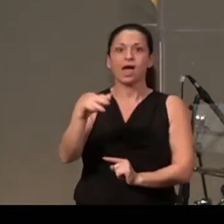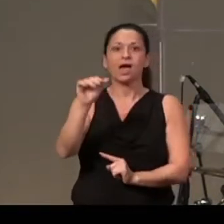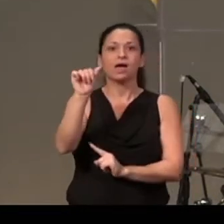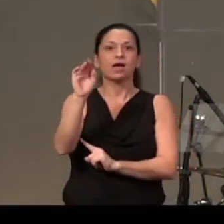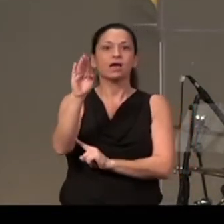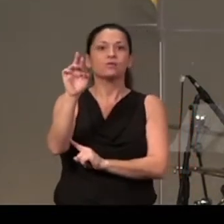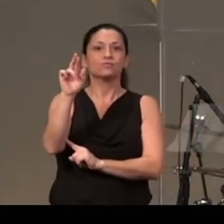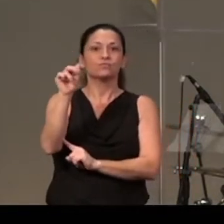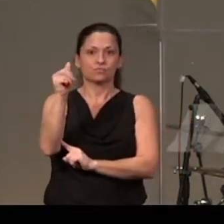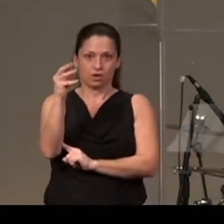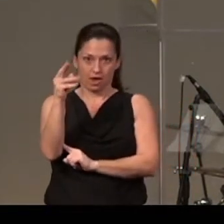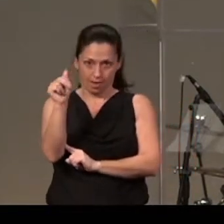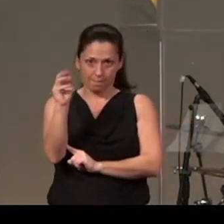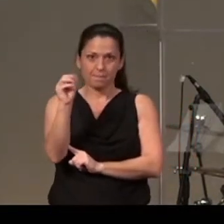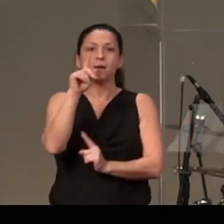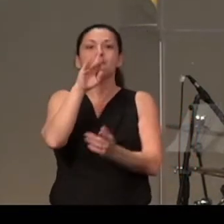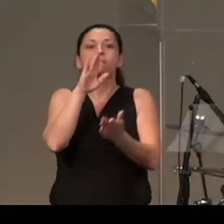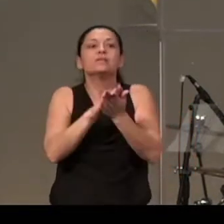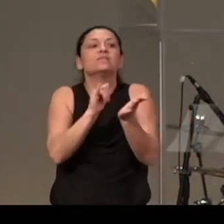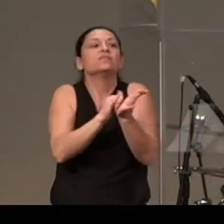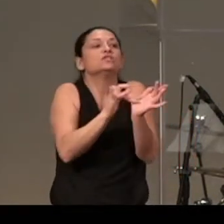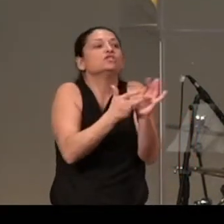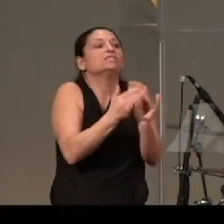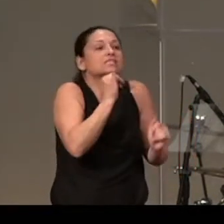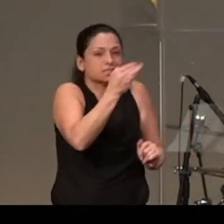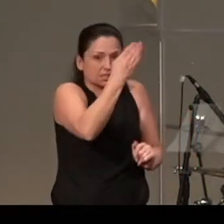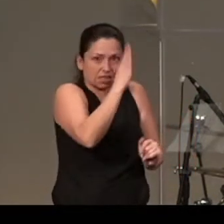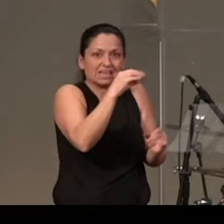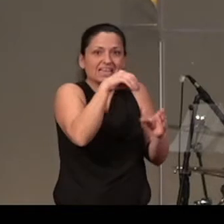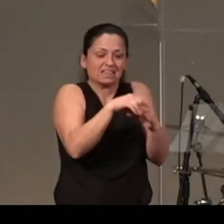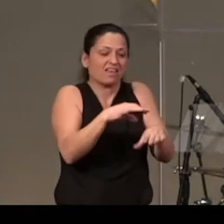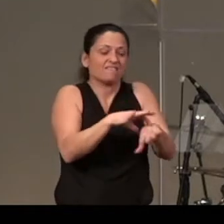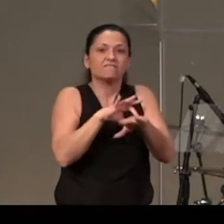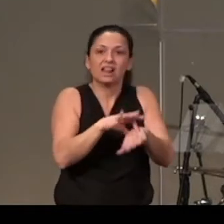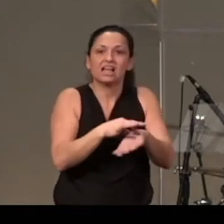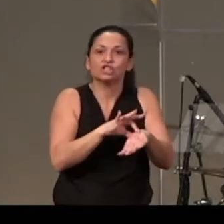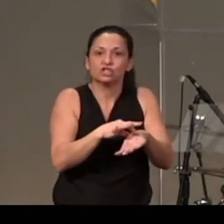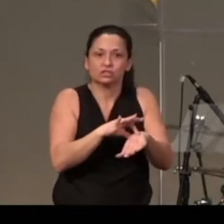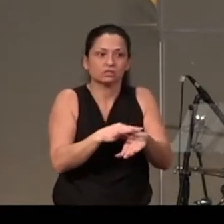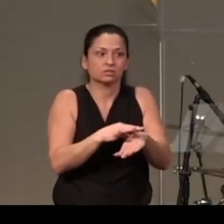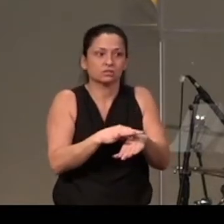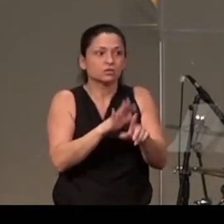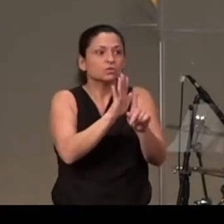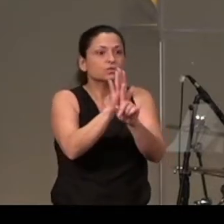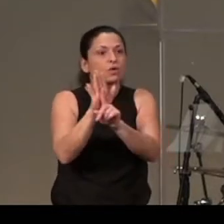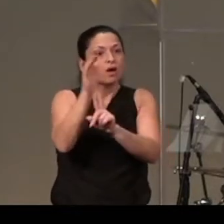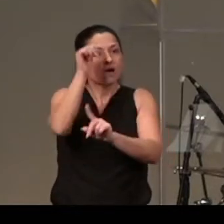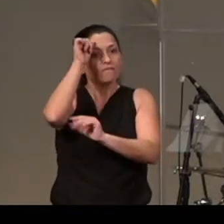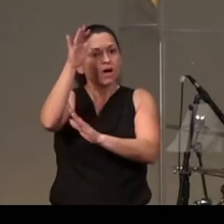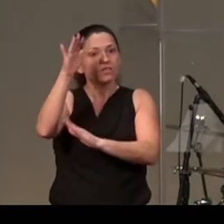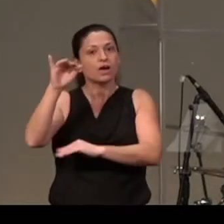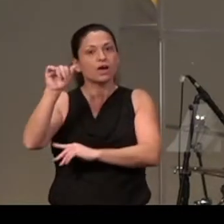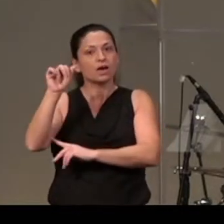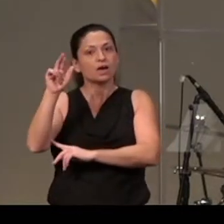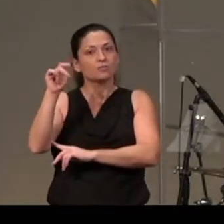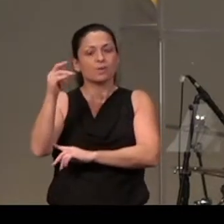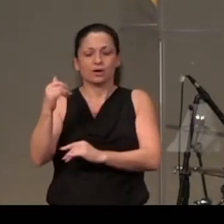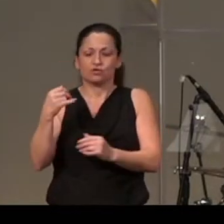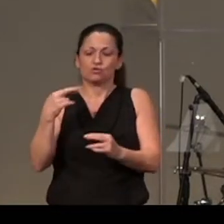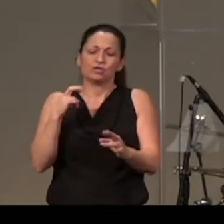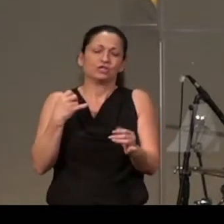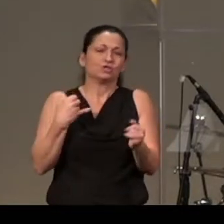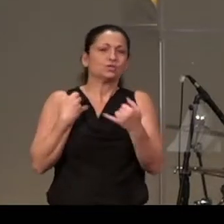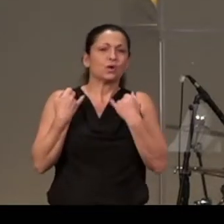number two is that Abraham believed that Jesus was God in the flesh. Your father Abraham rejoiced to see my day, and